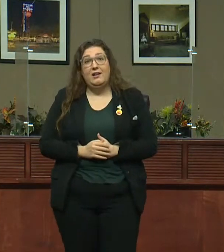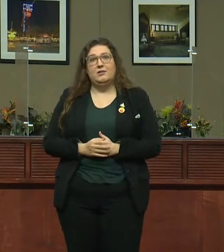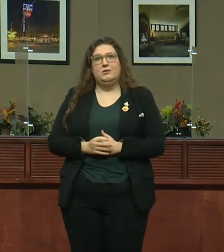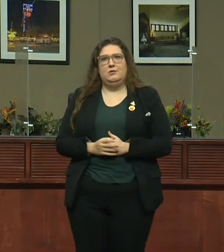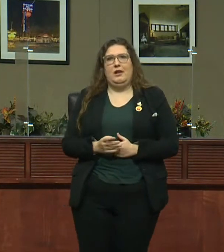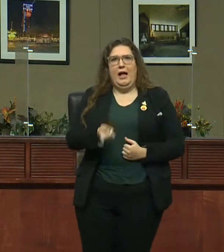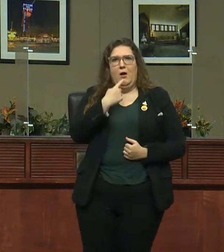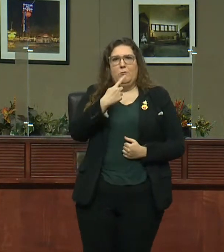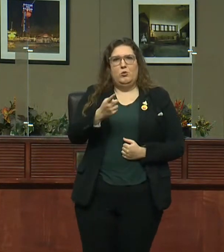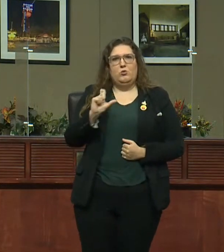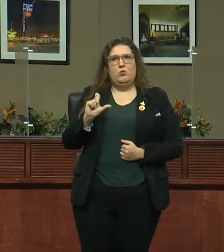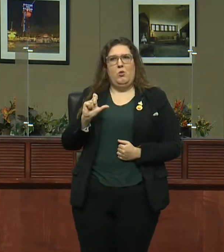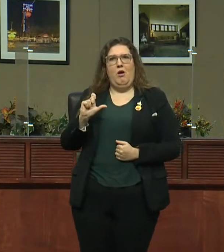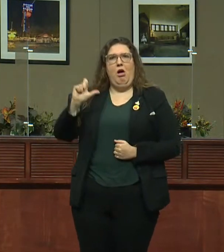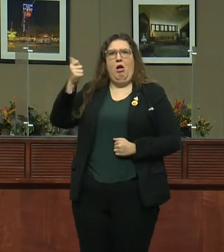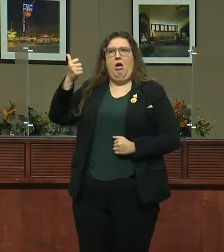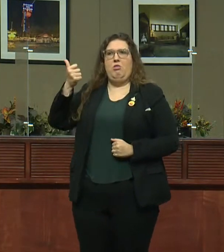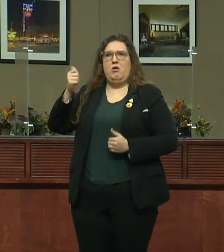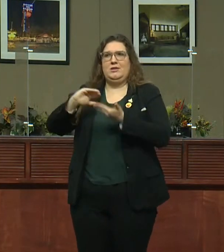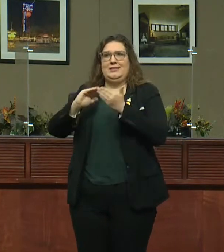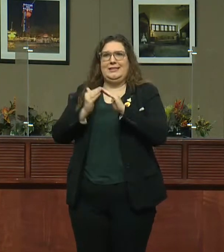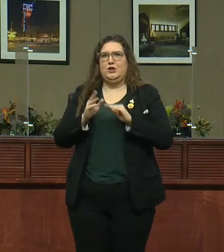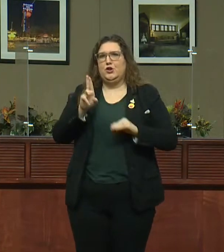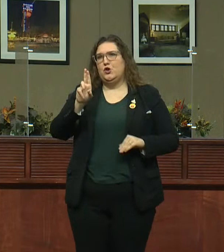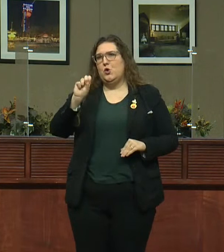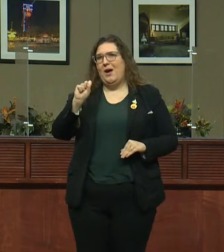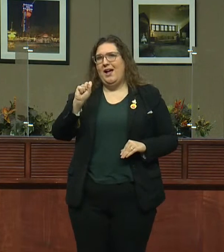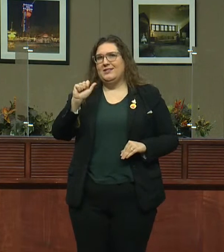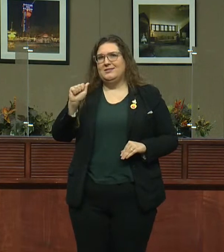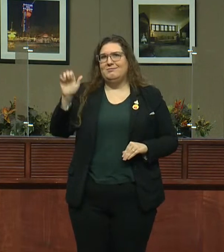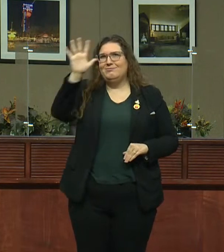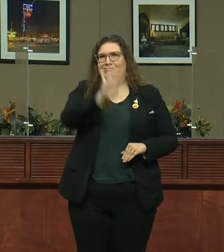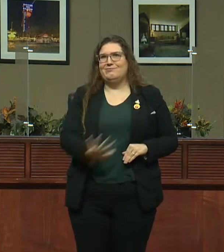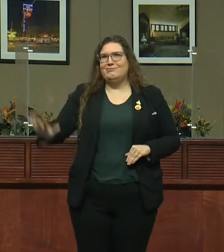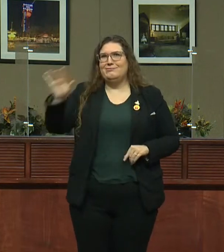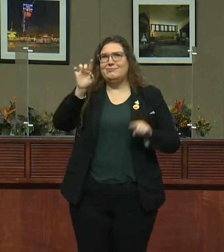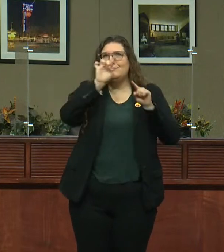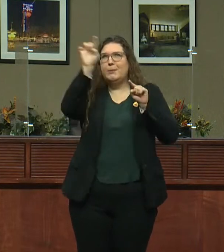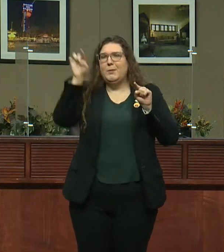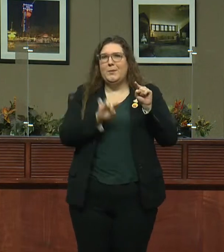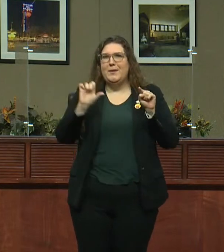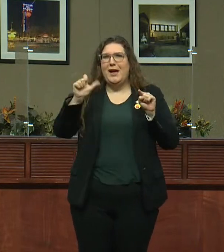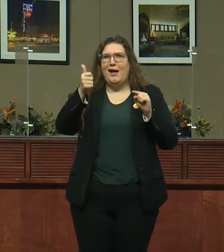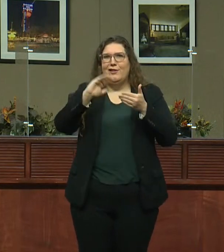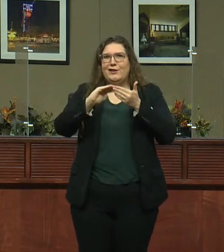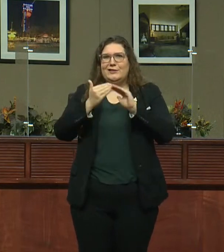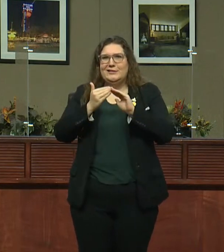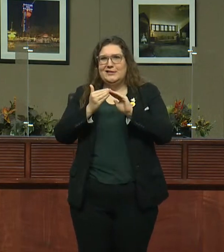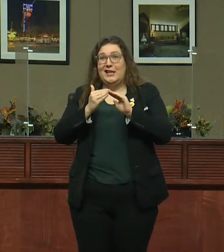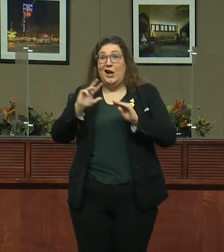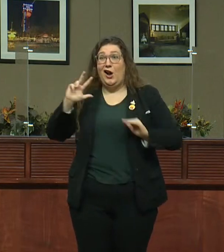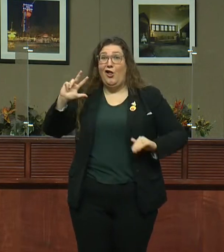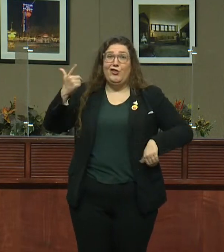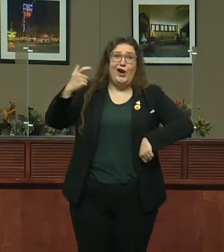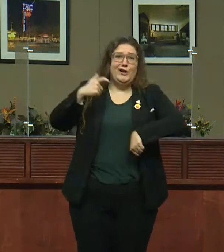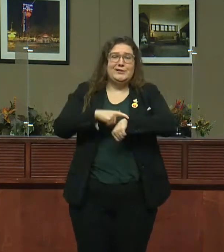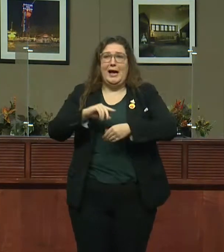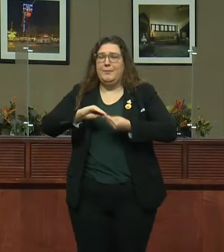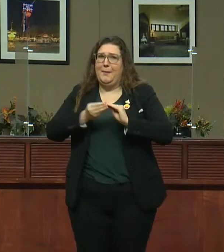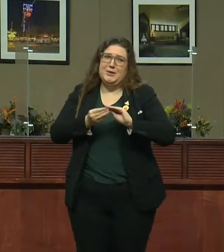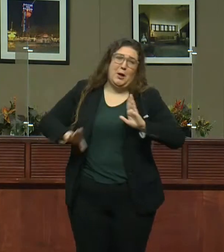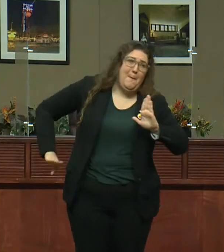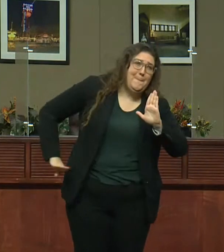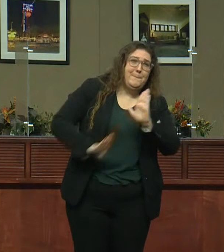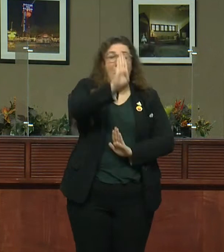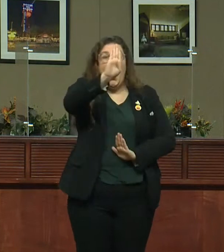and the Mayor Deming, that is, talk a little bit about that. We are not there yet,